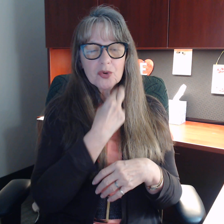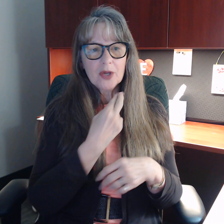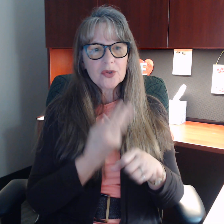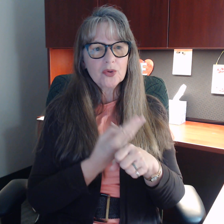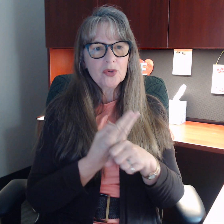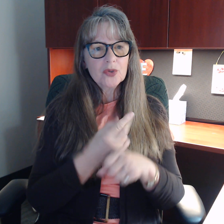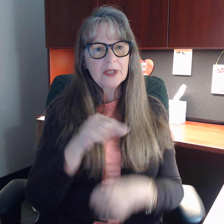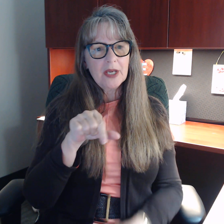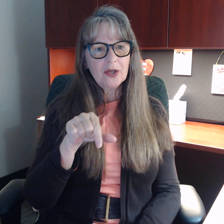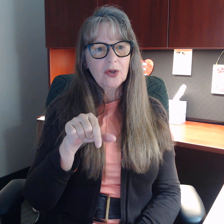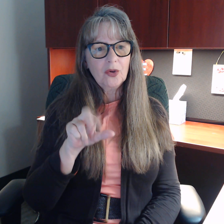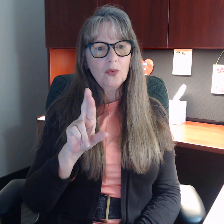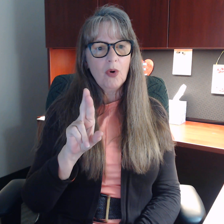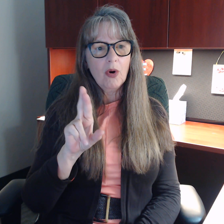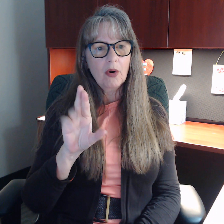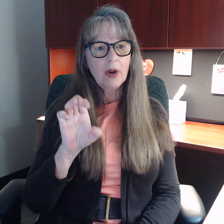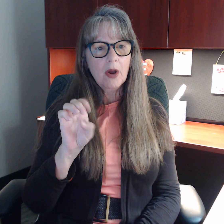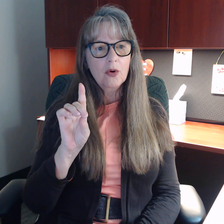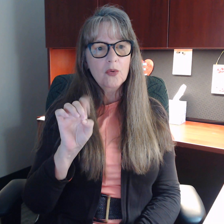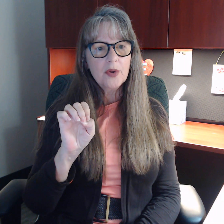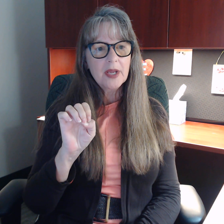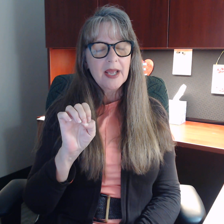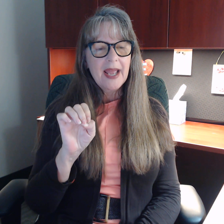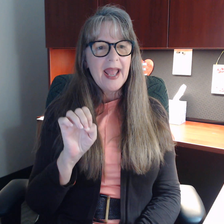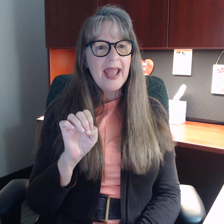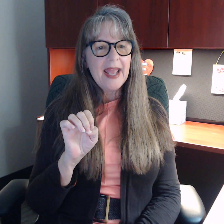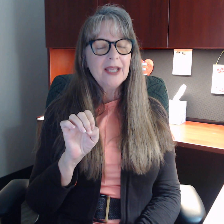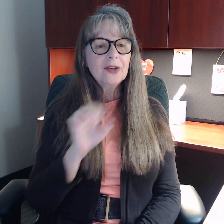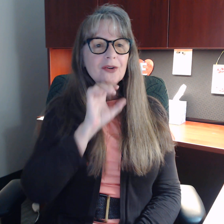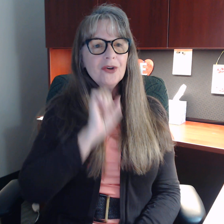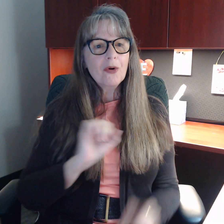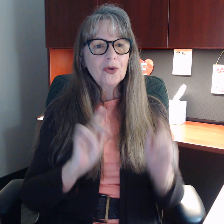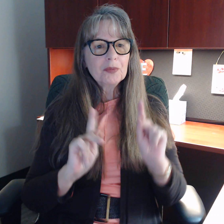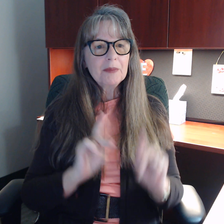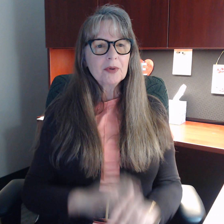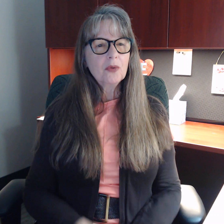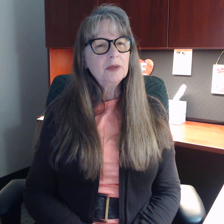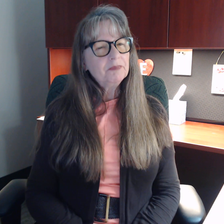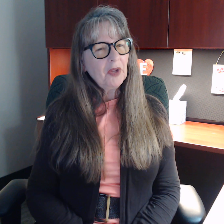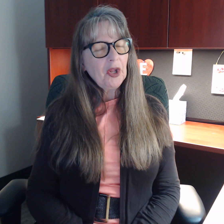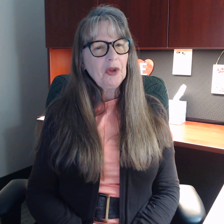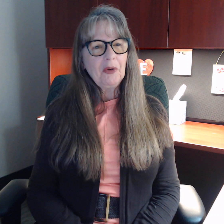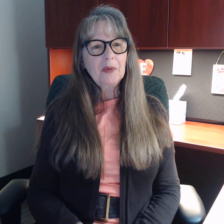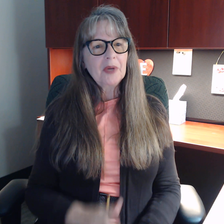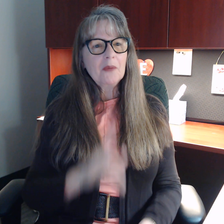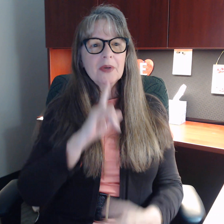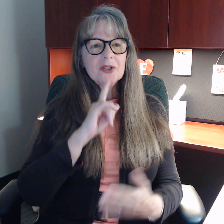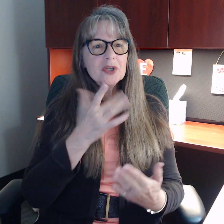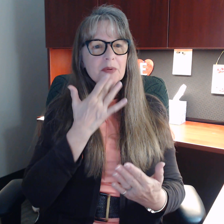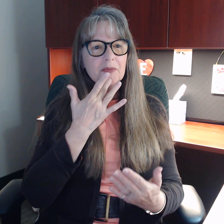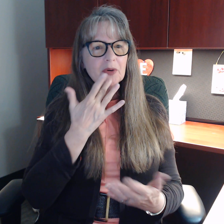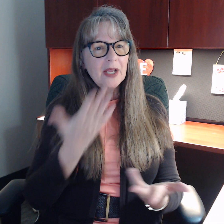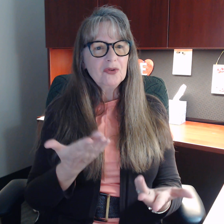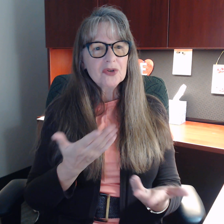are using that QR code. And, older people are going, I really just prefer, can you just have